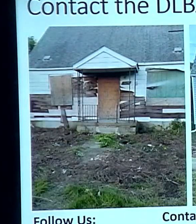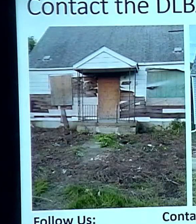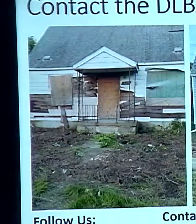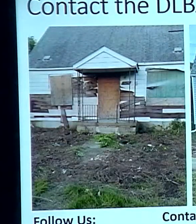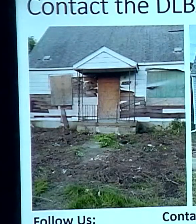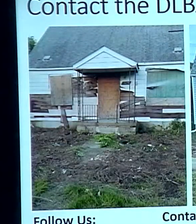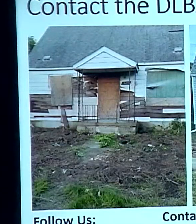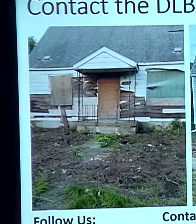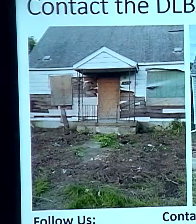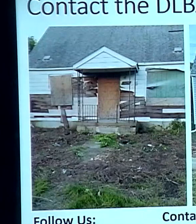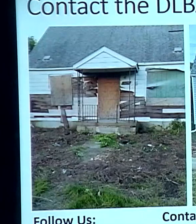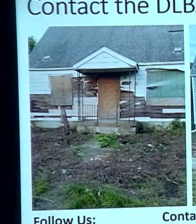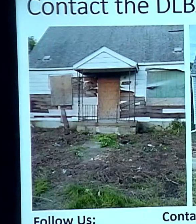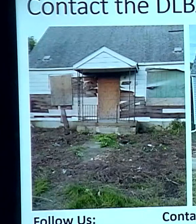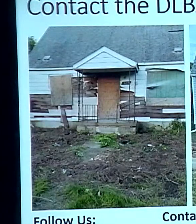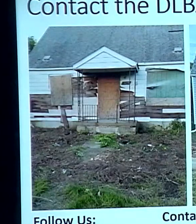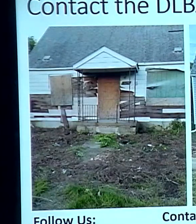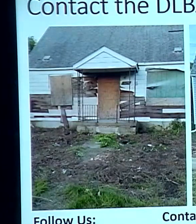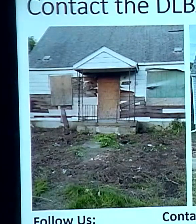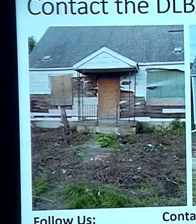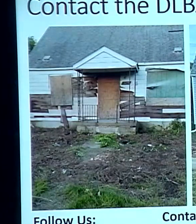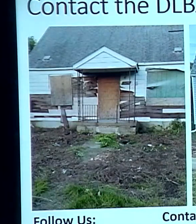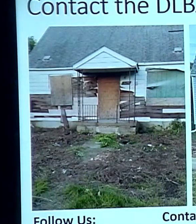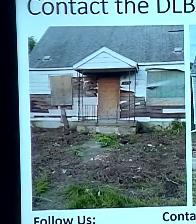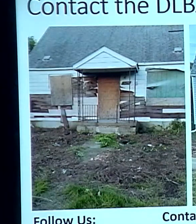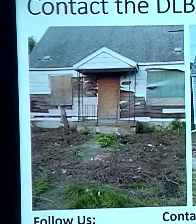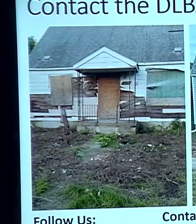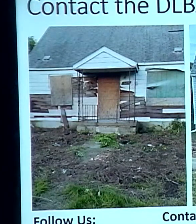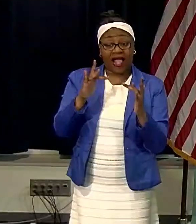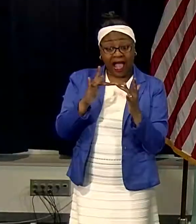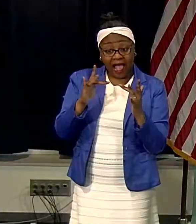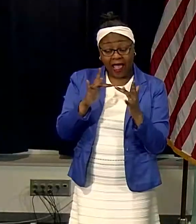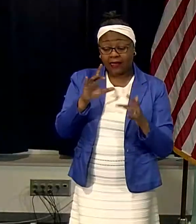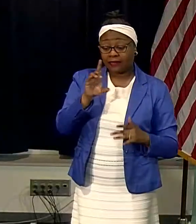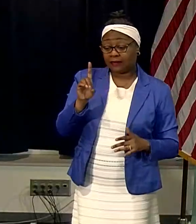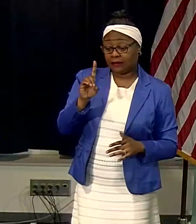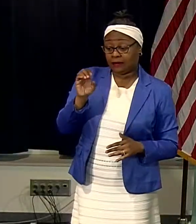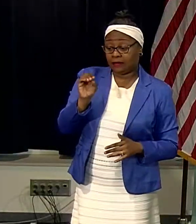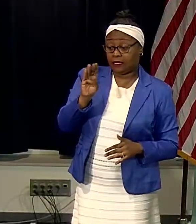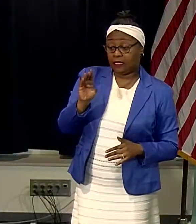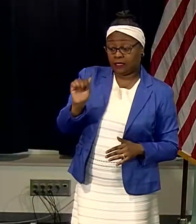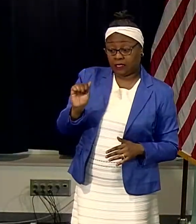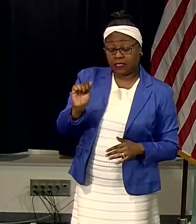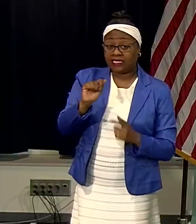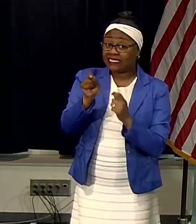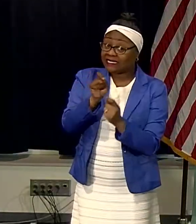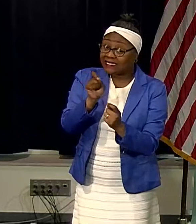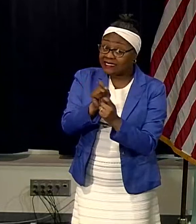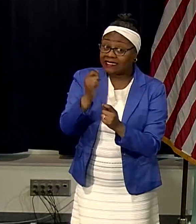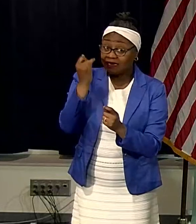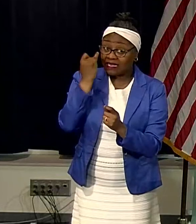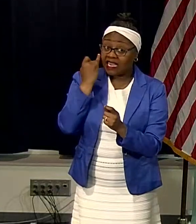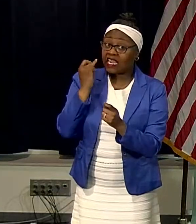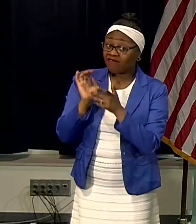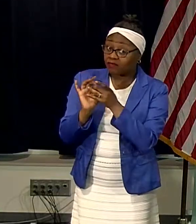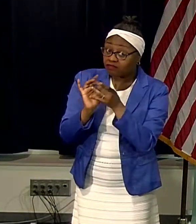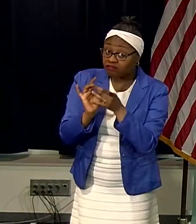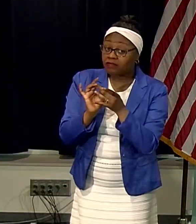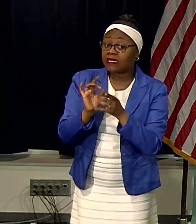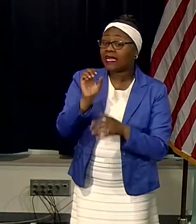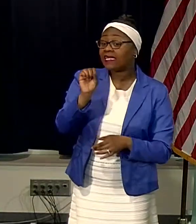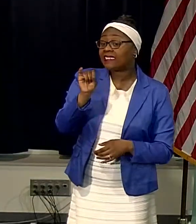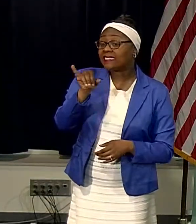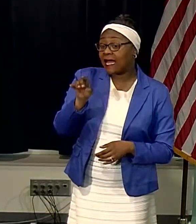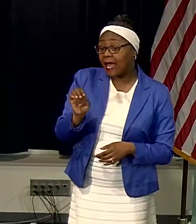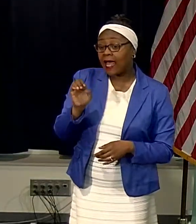And so if you're looking to contact the DLBA, specifically if it's regarding side lots, neighborhood lots, anything